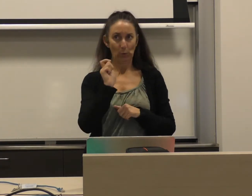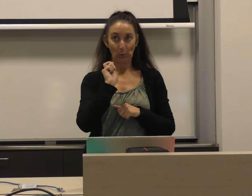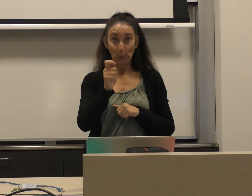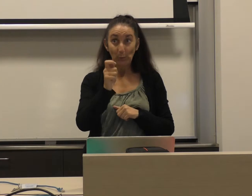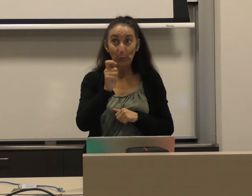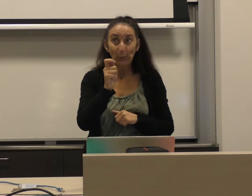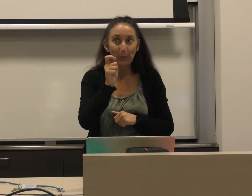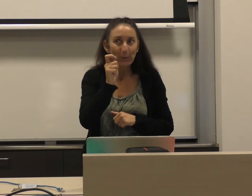good.